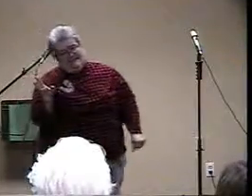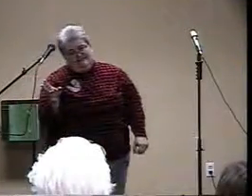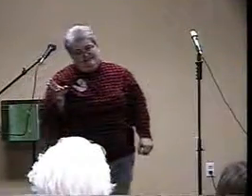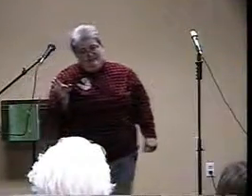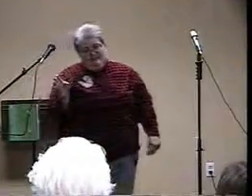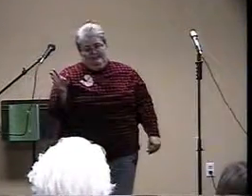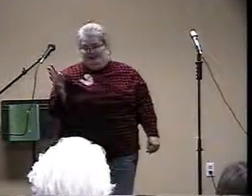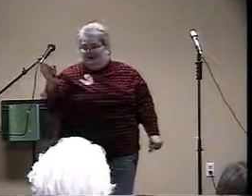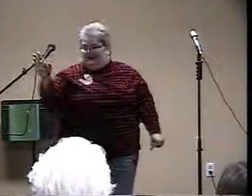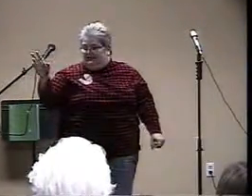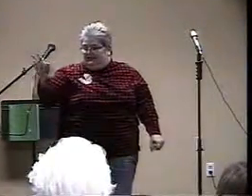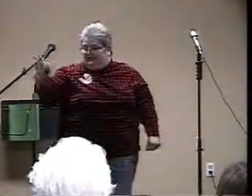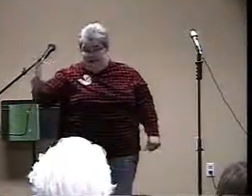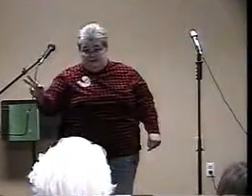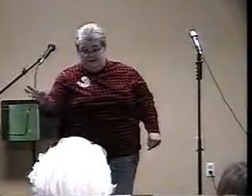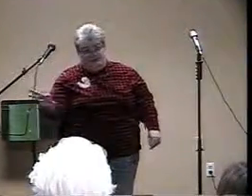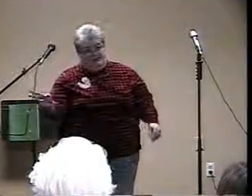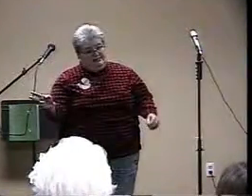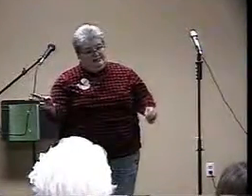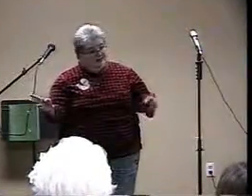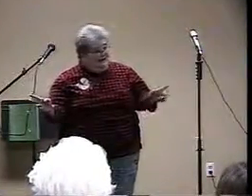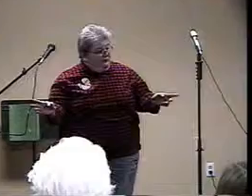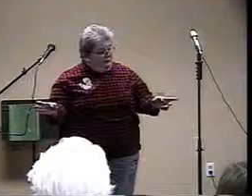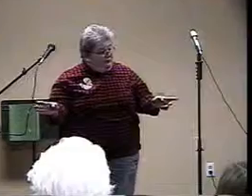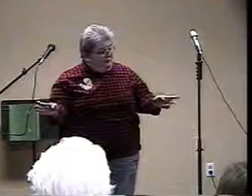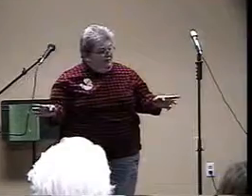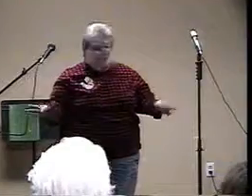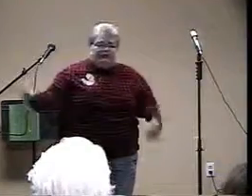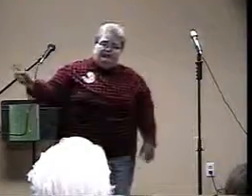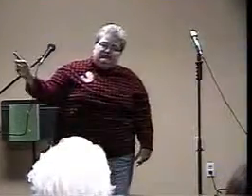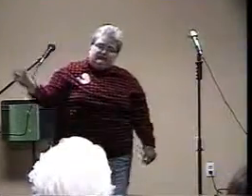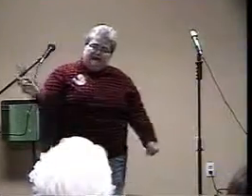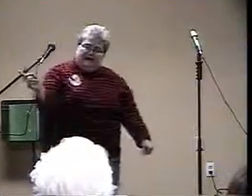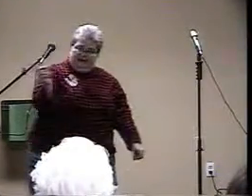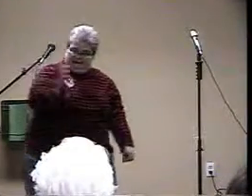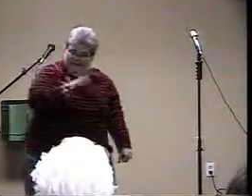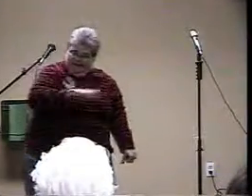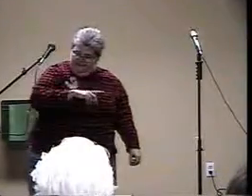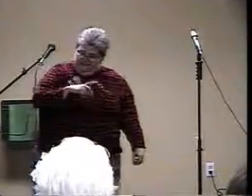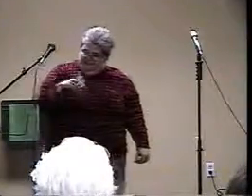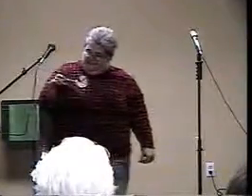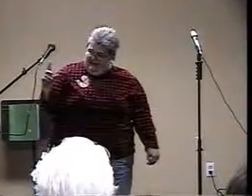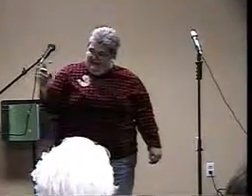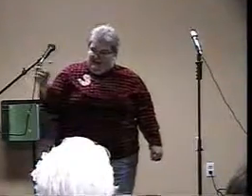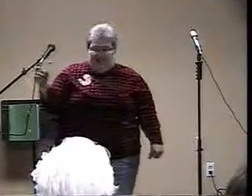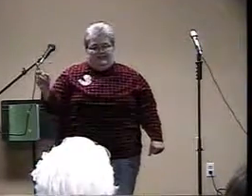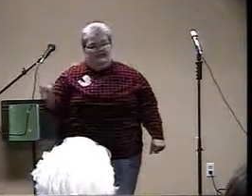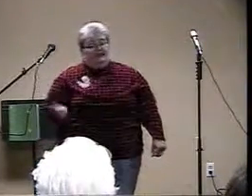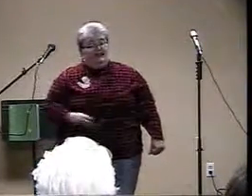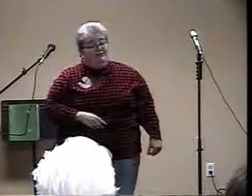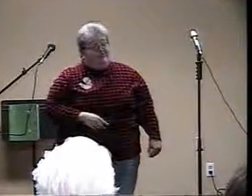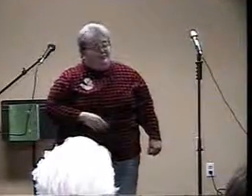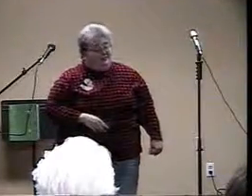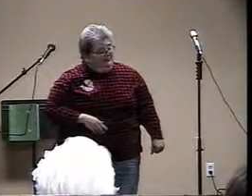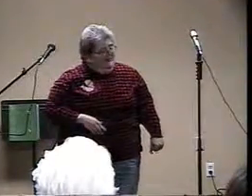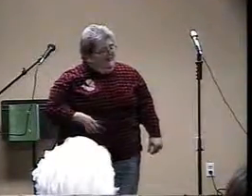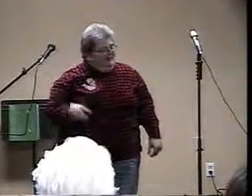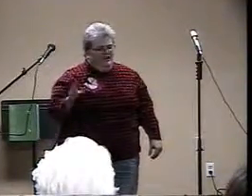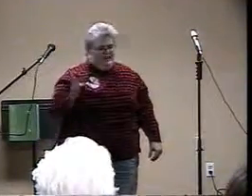Louisiana, between Metairie and DeRidder, there was a train that ran. And there was a young